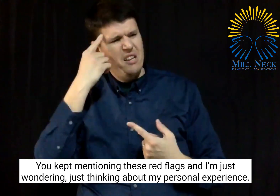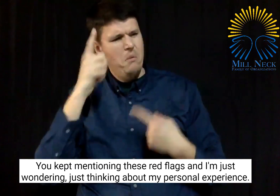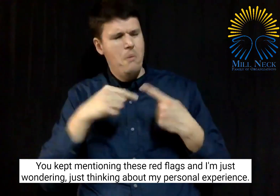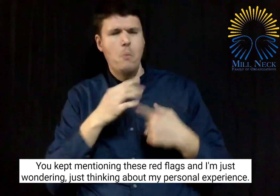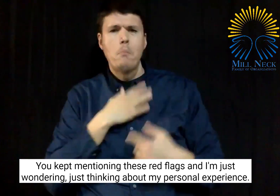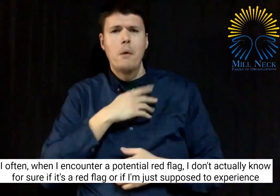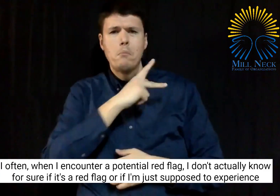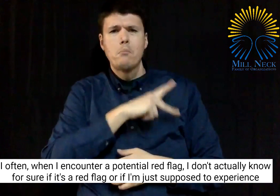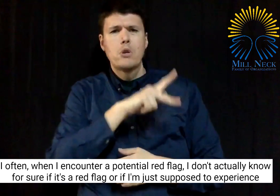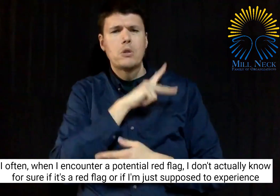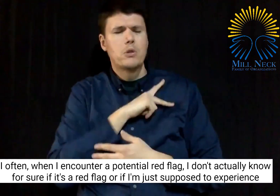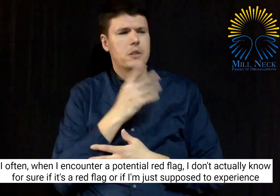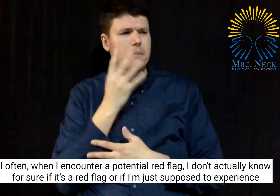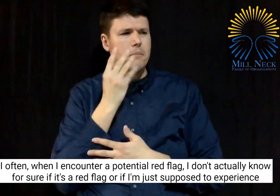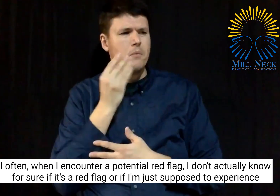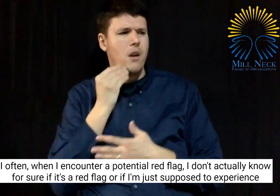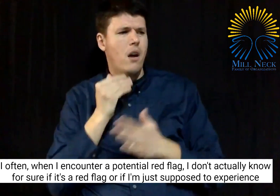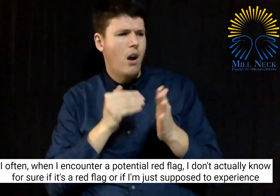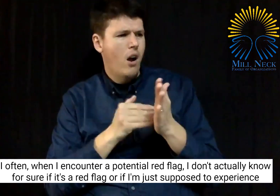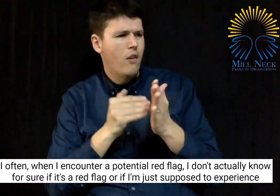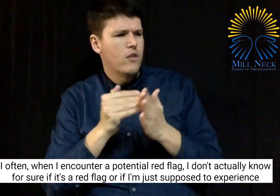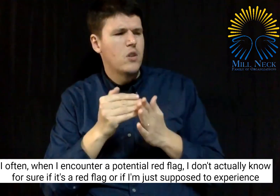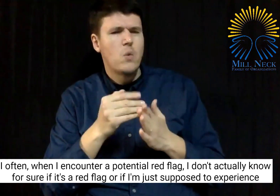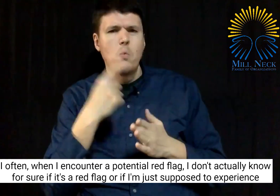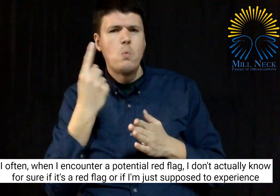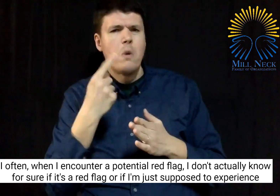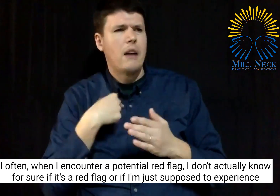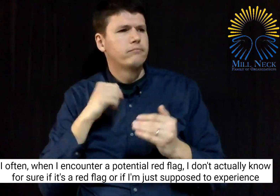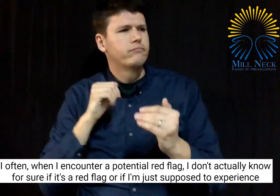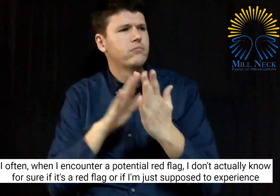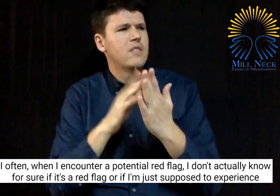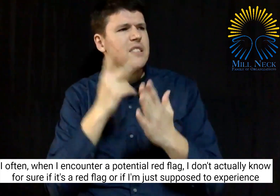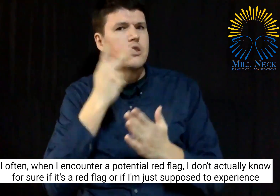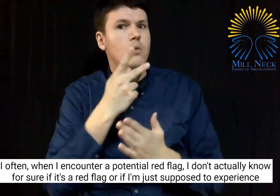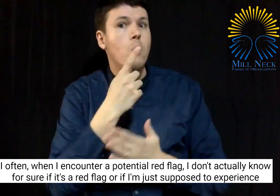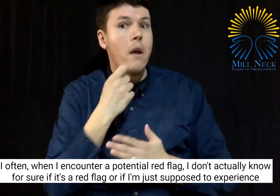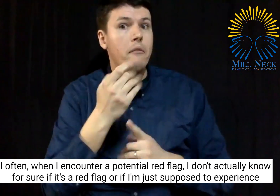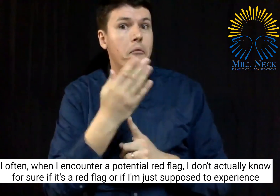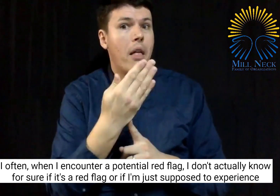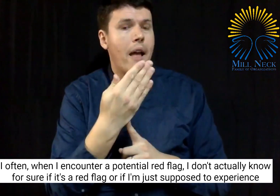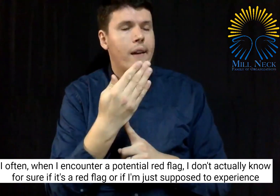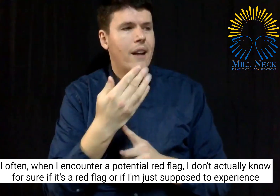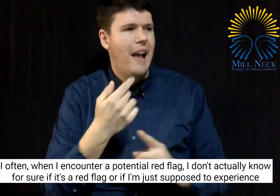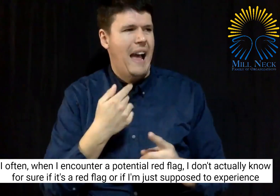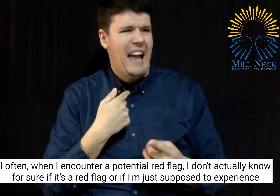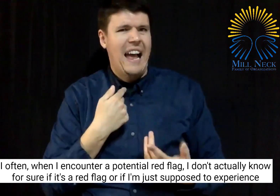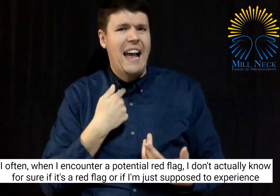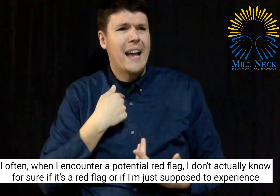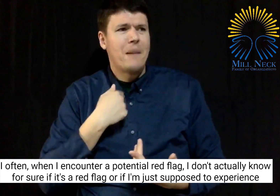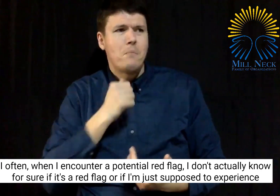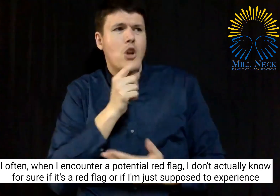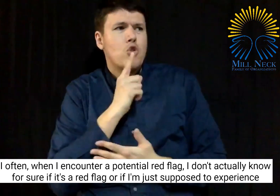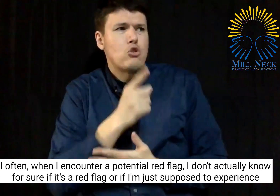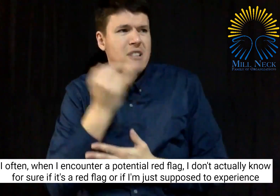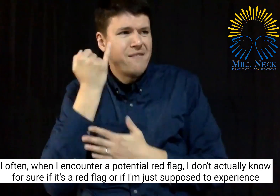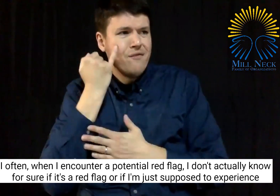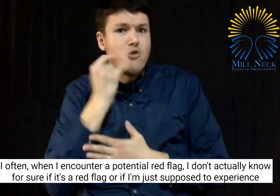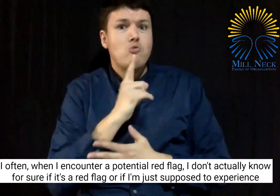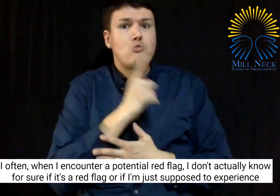experience, I often, when I encounter a potential red flag, I don't actually know for sure if it's a red flag or if I'm just supposed